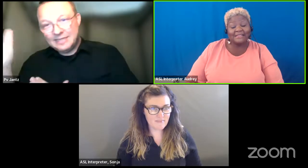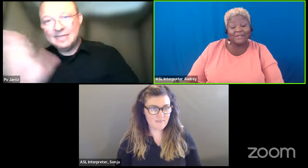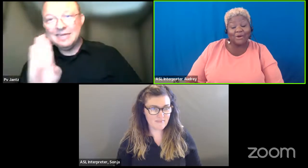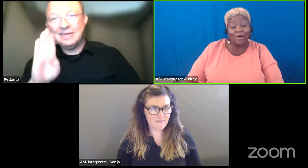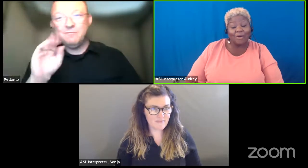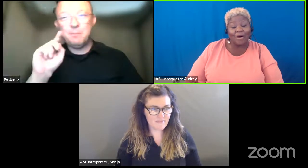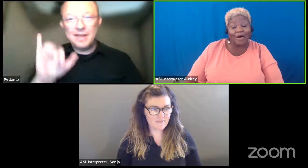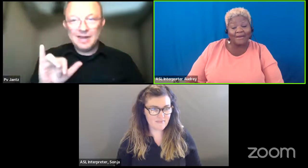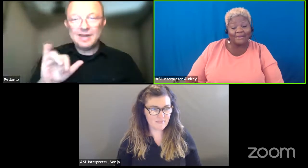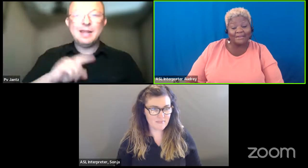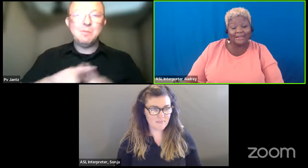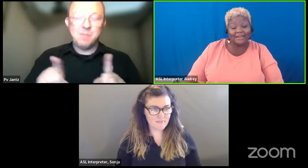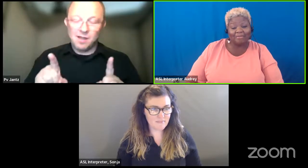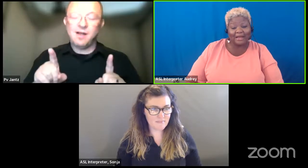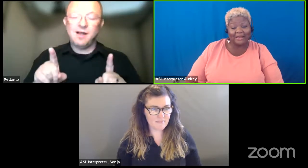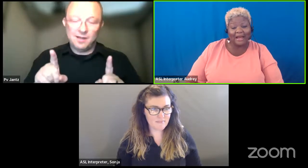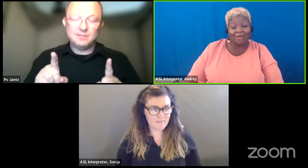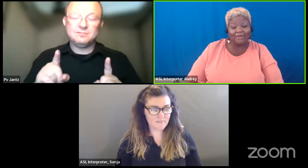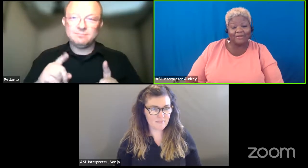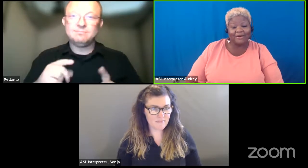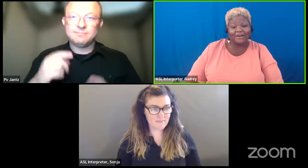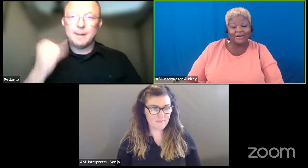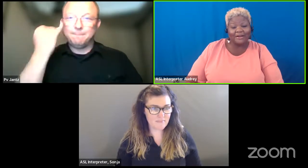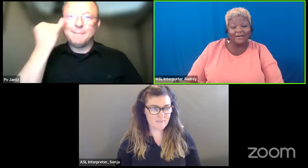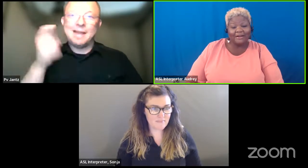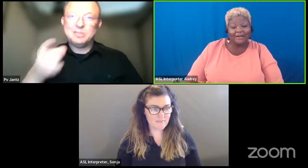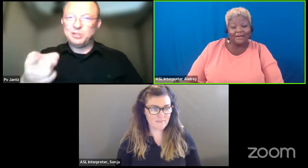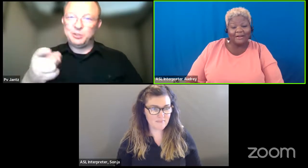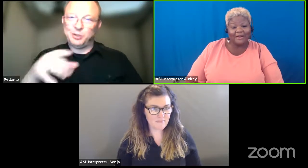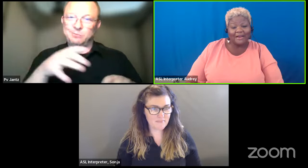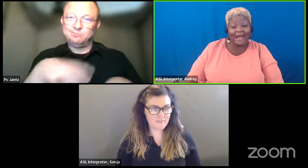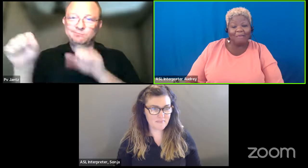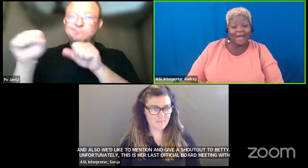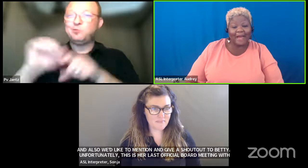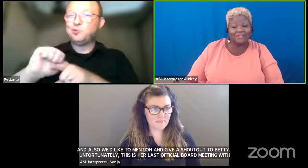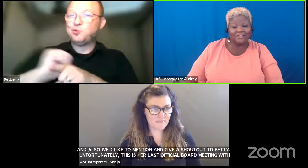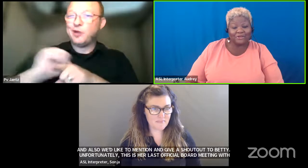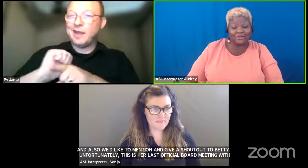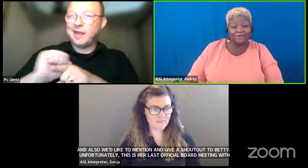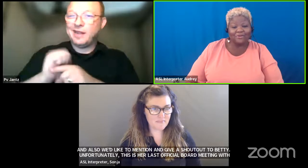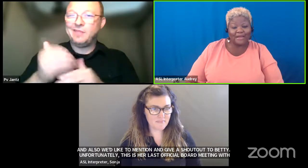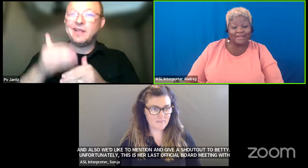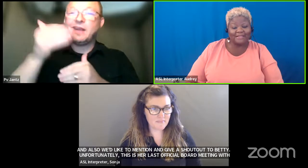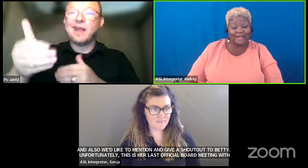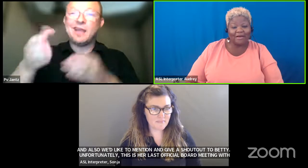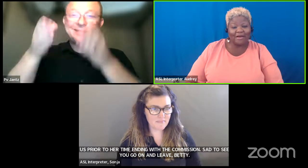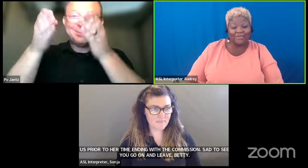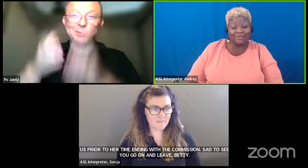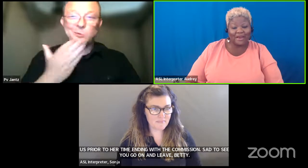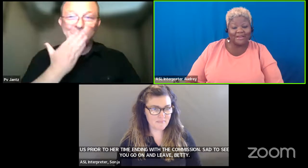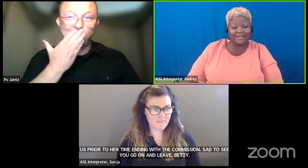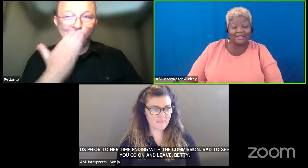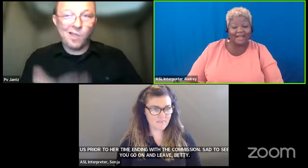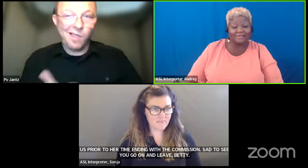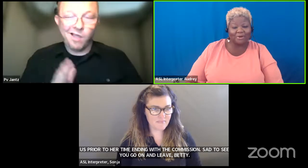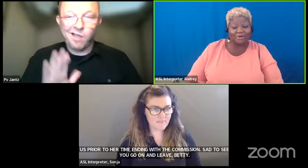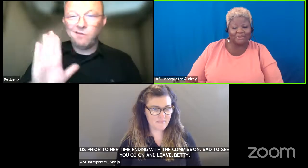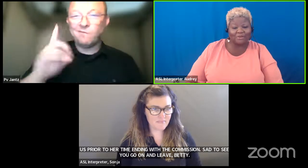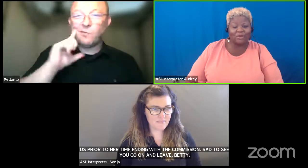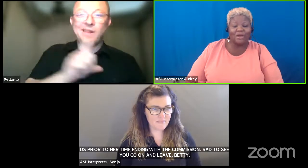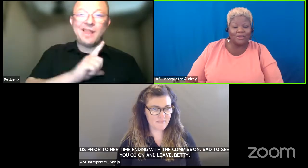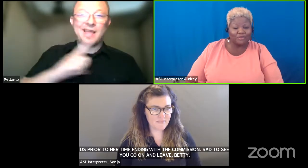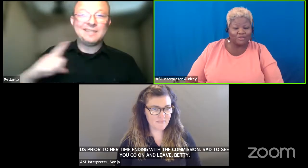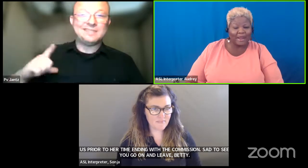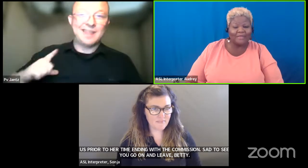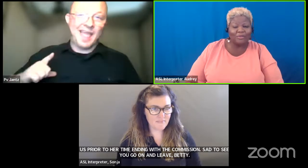Sad to see you go on and leave, Betty. However, I imagine you're ready to take on the training and the next